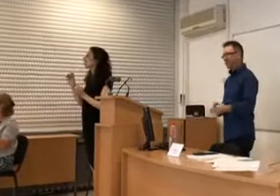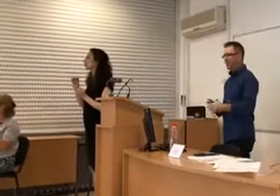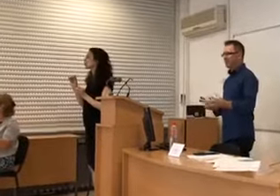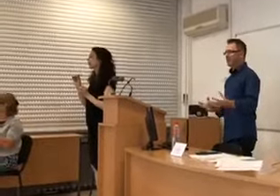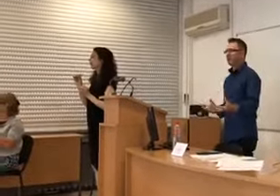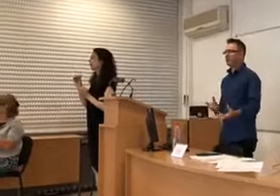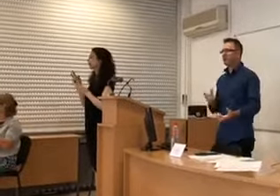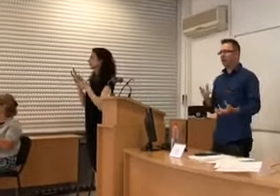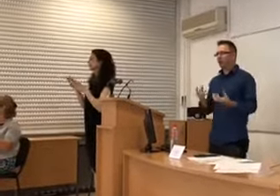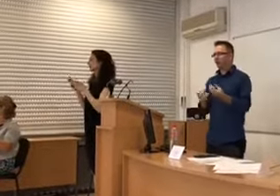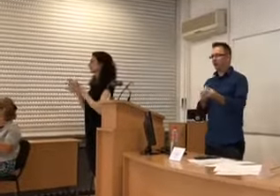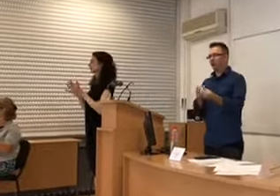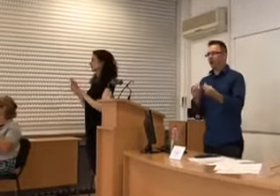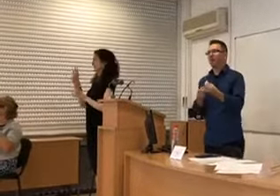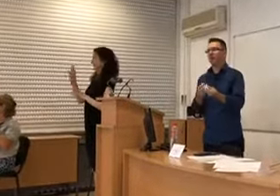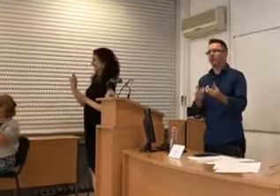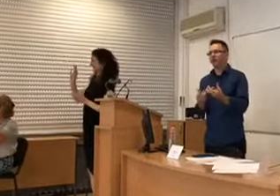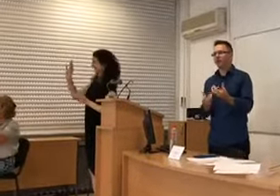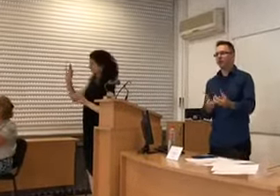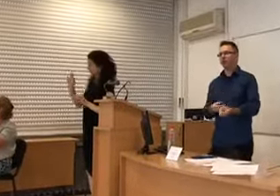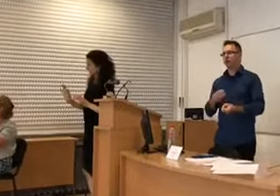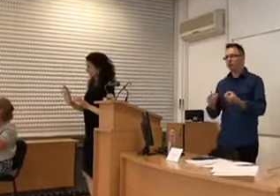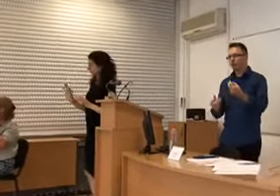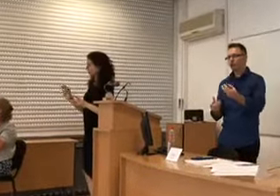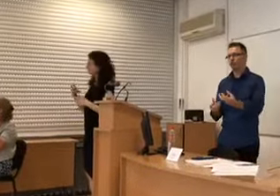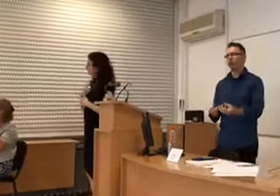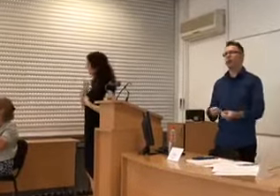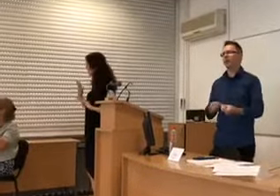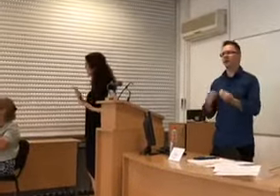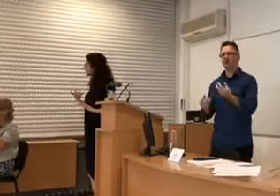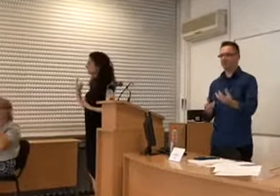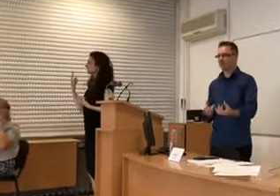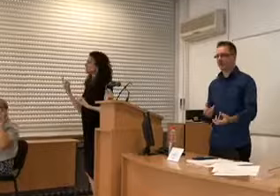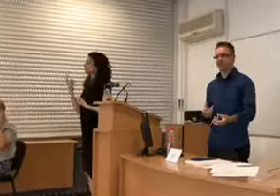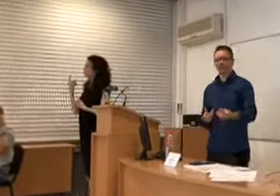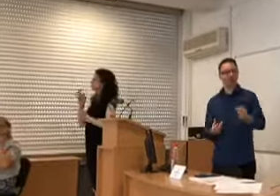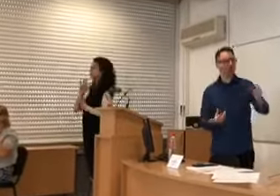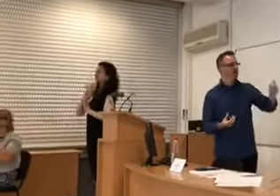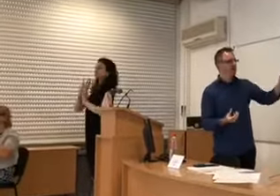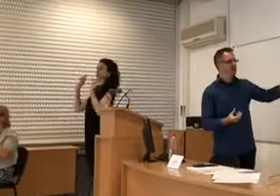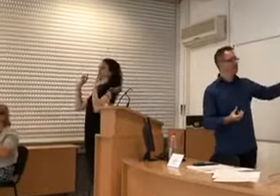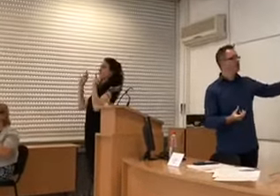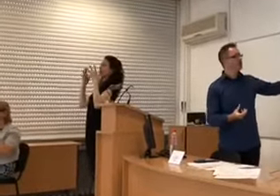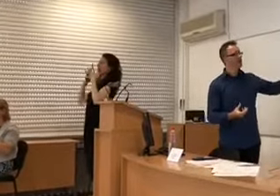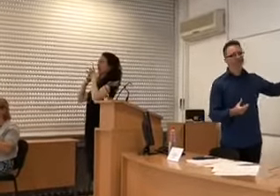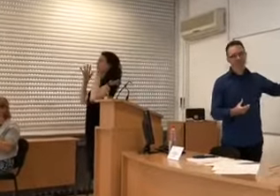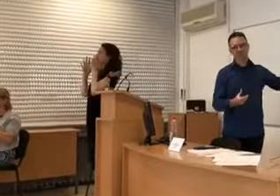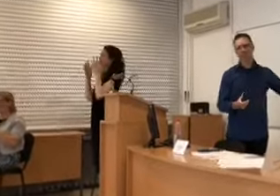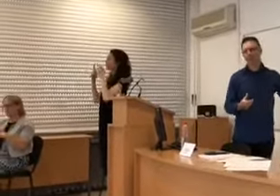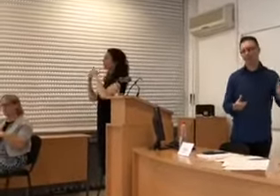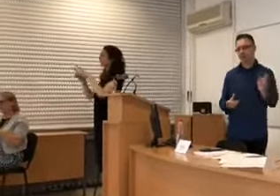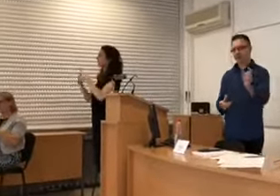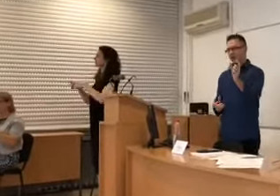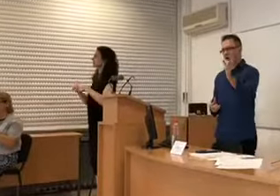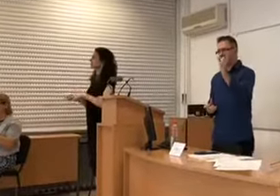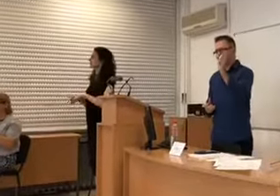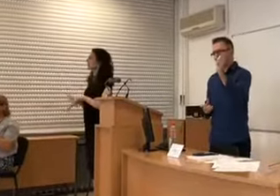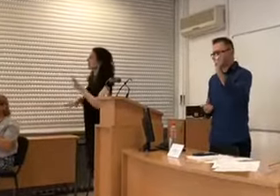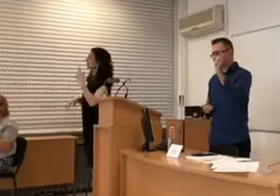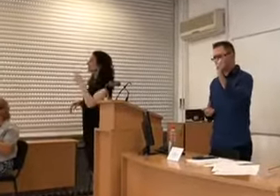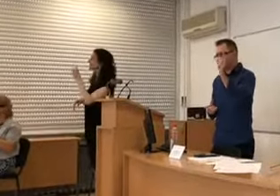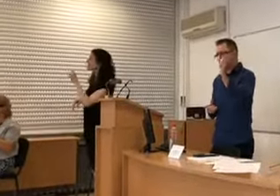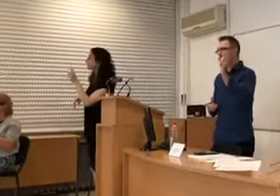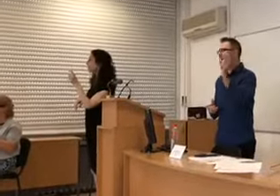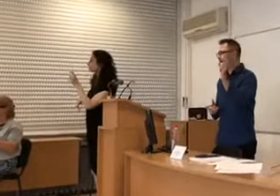with incredible communication tools to make the difference. Actually, from particular semiotic interest are